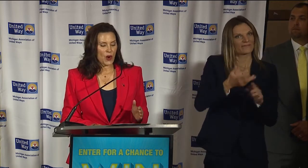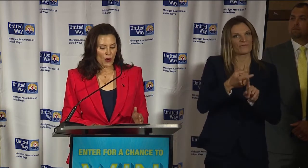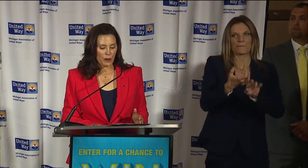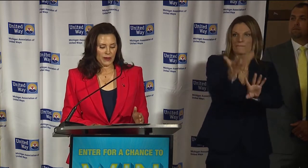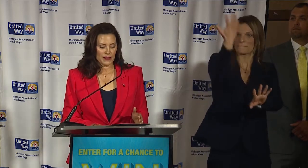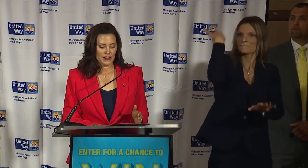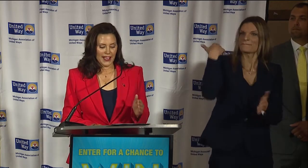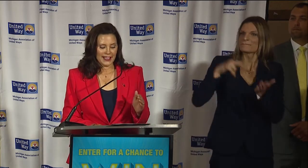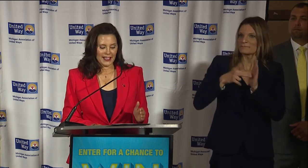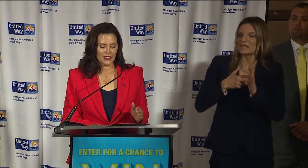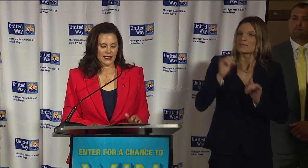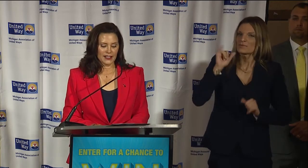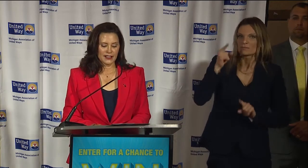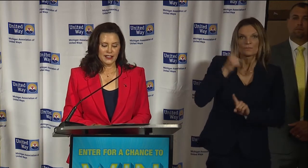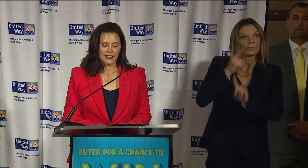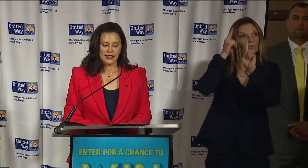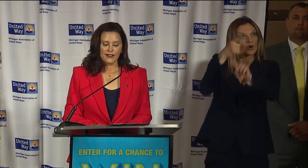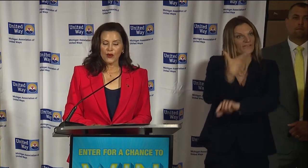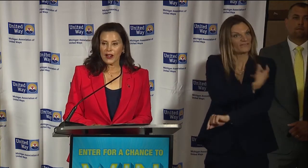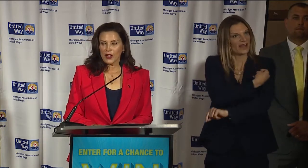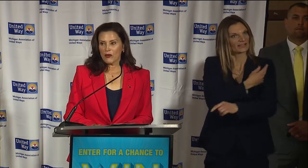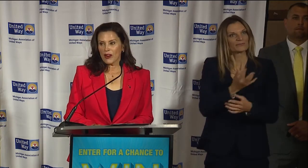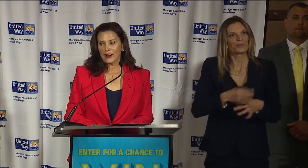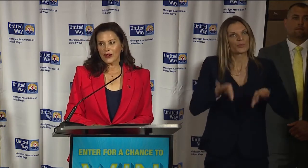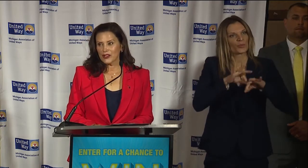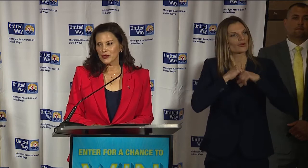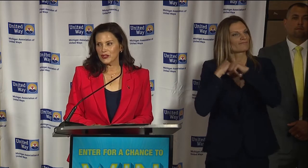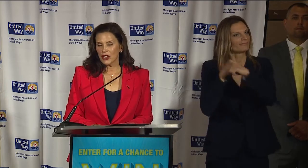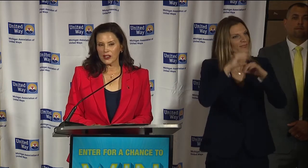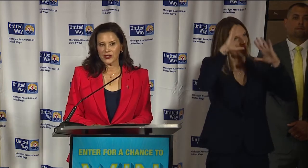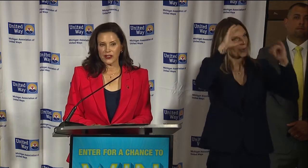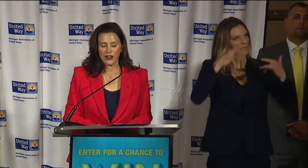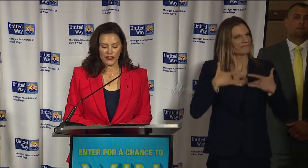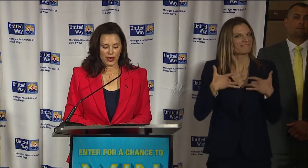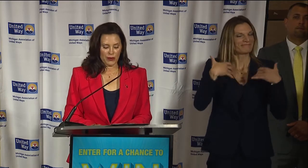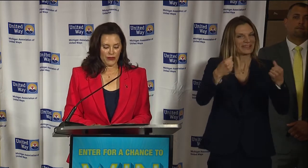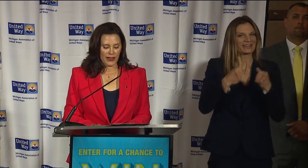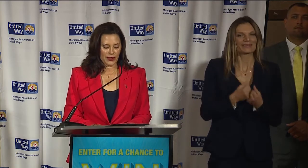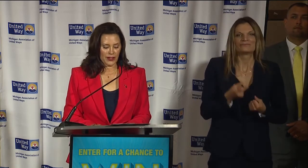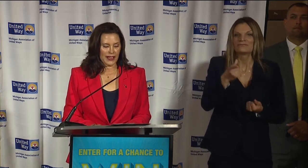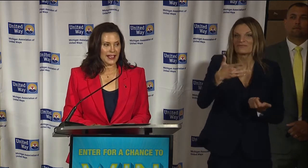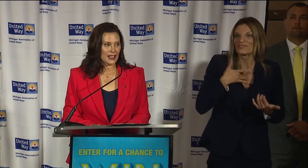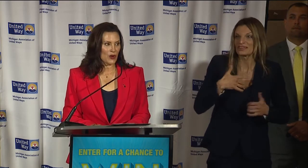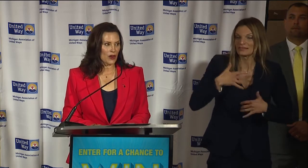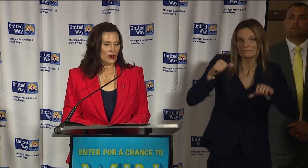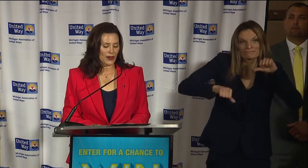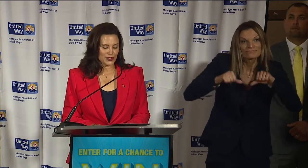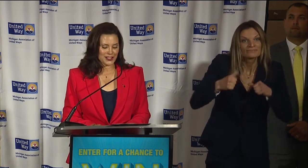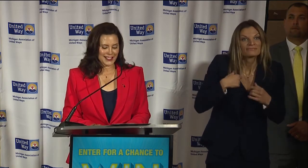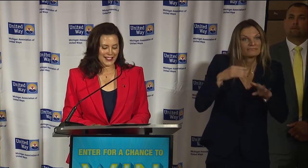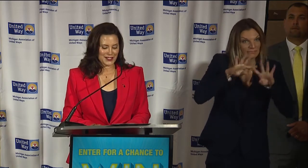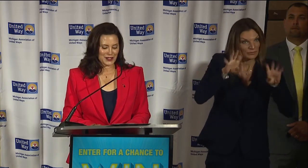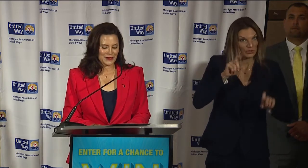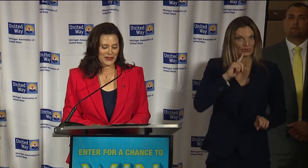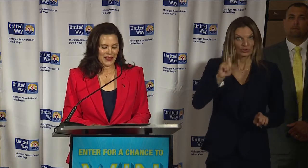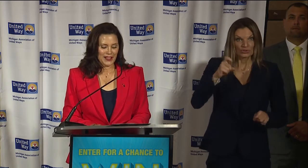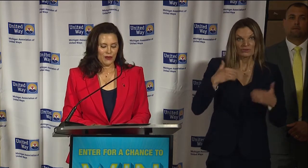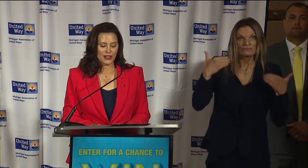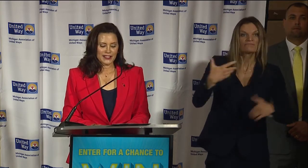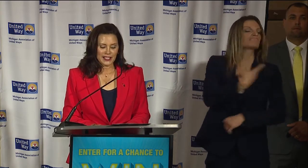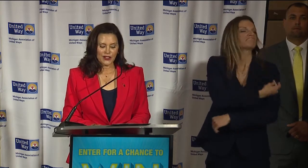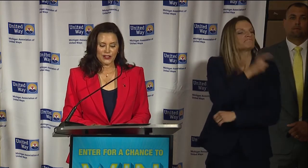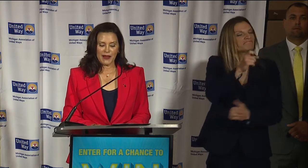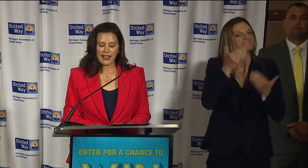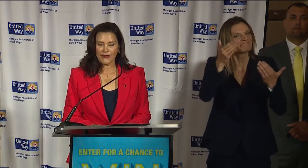represents hope and healing. And if you want to know more, I encourage you to talk to your healthcare provider and get your questions answered.